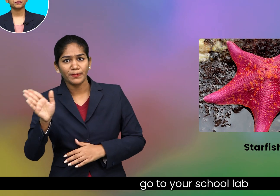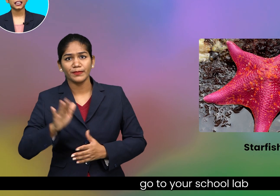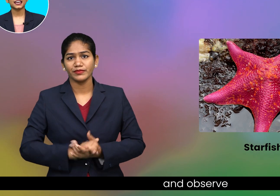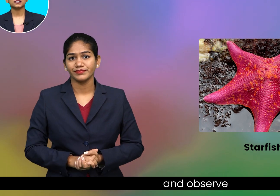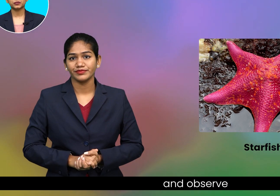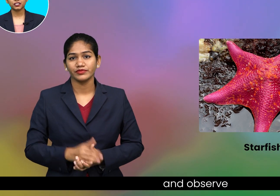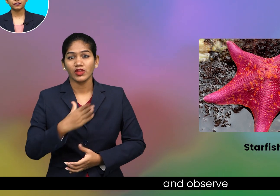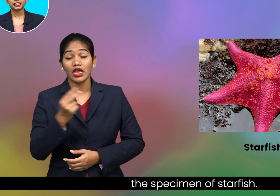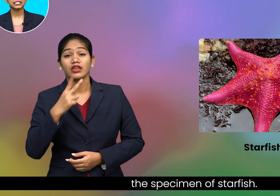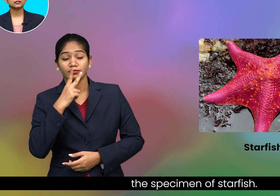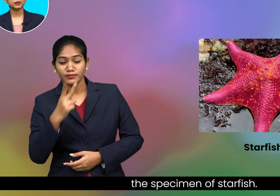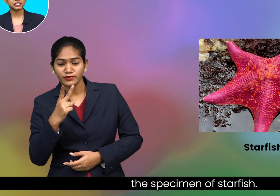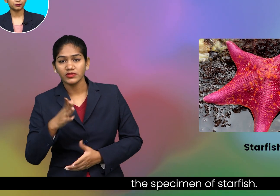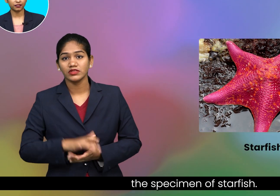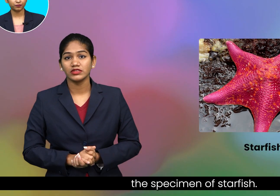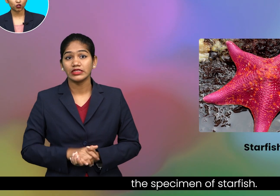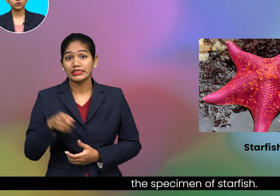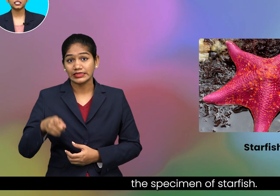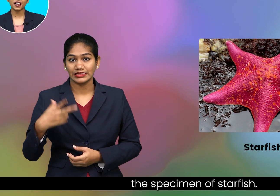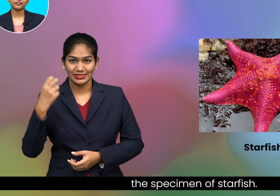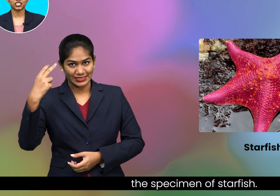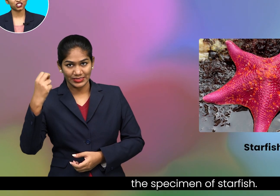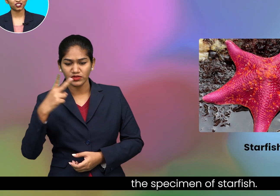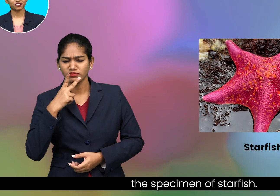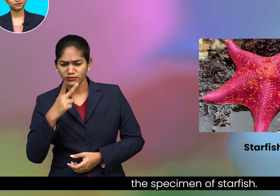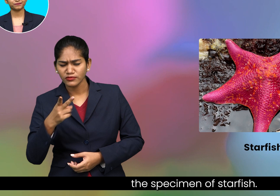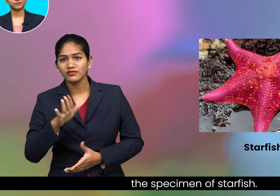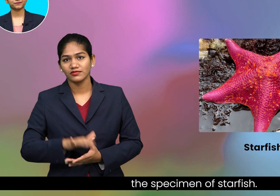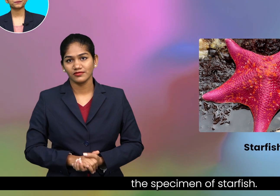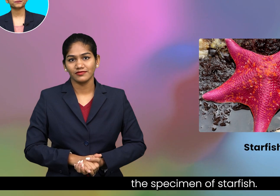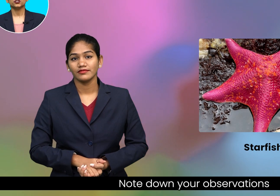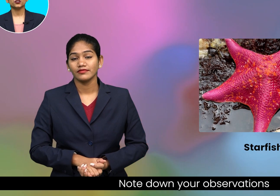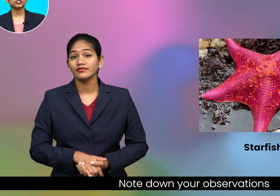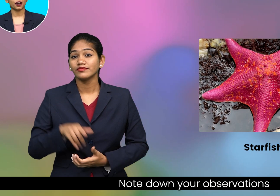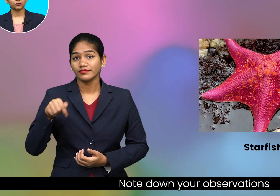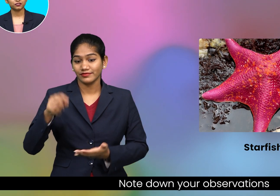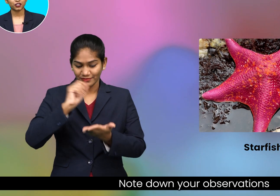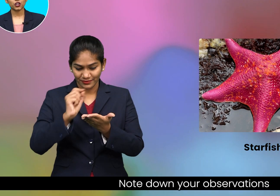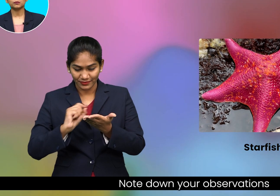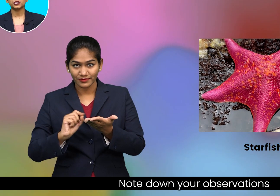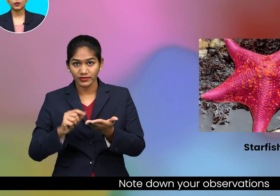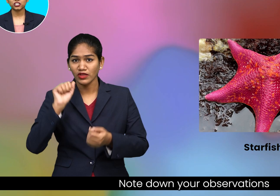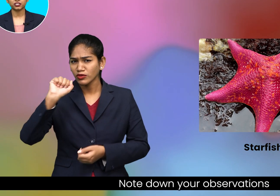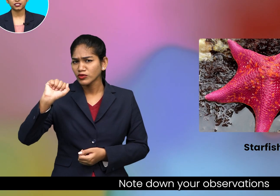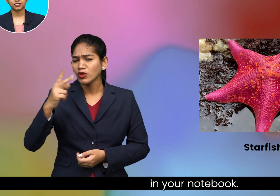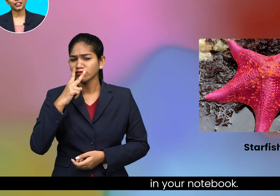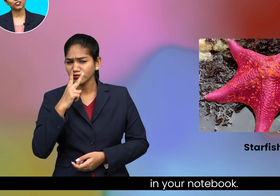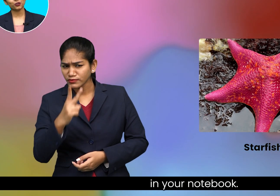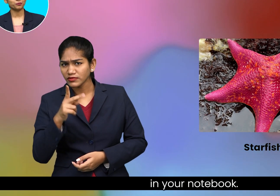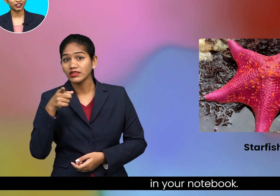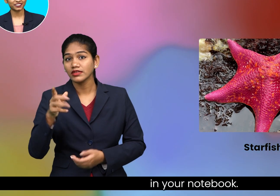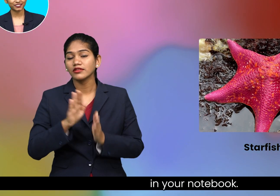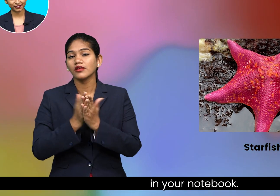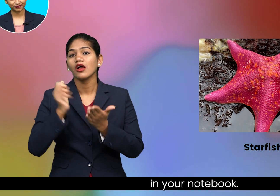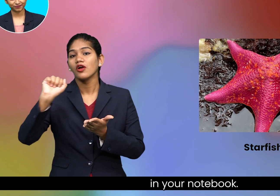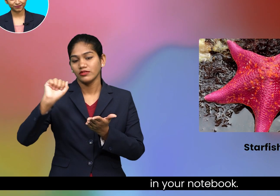And observe the specimen of starfish. Note down your observations in your